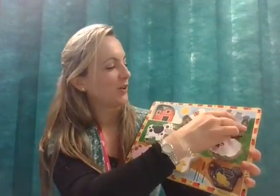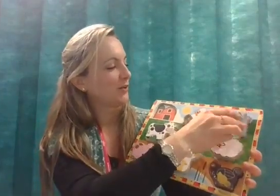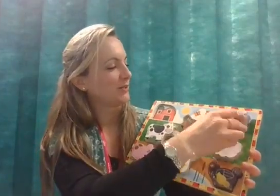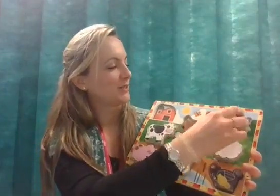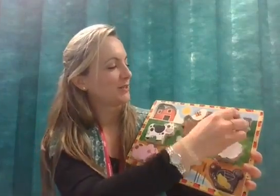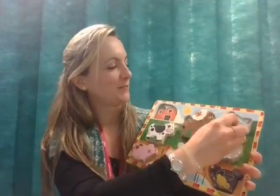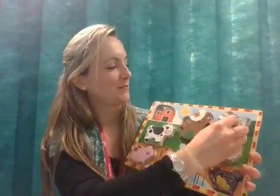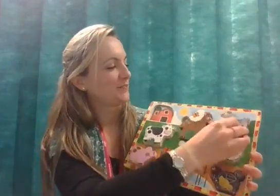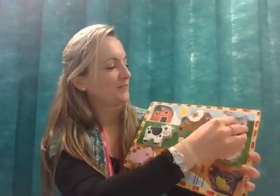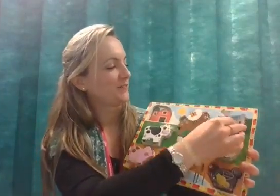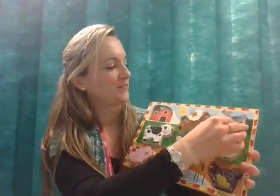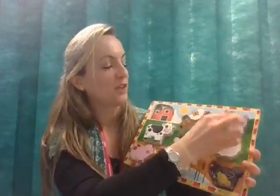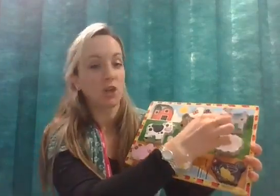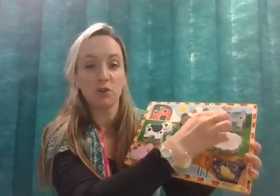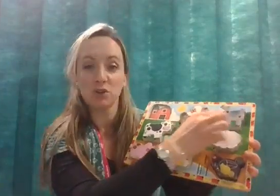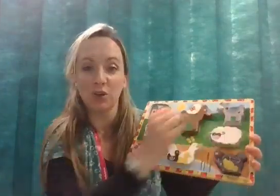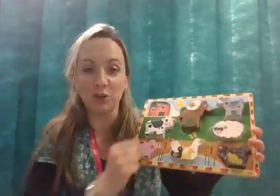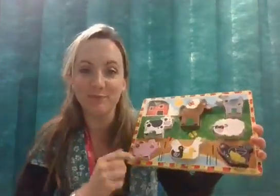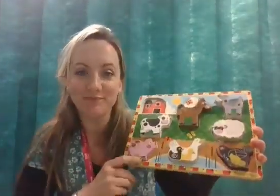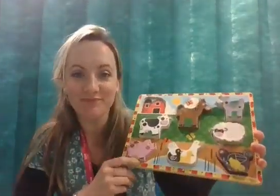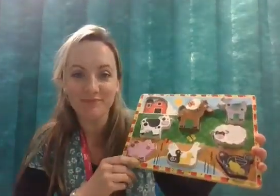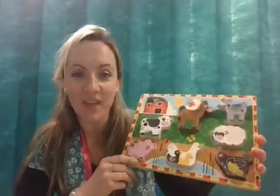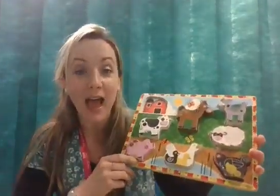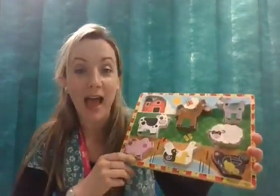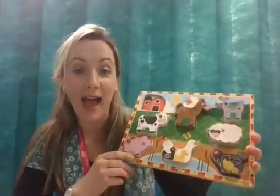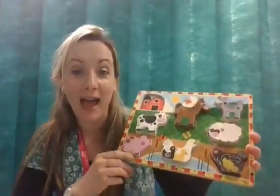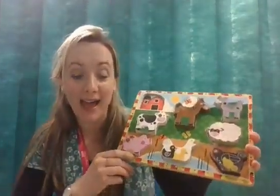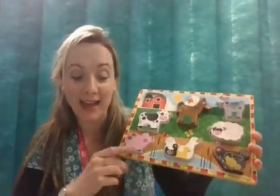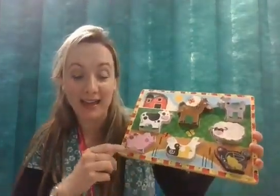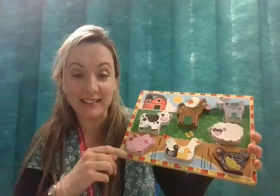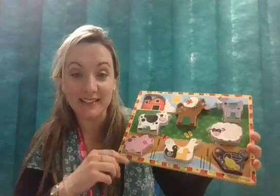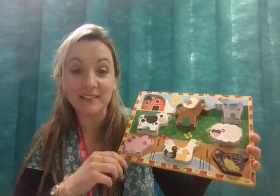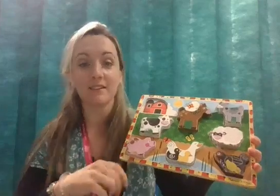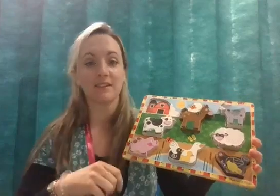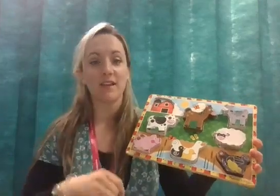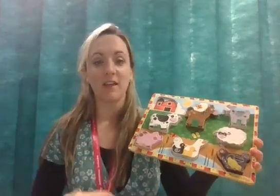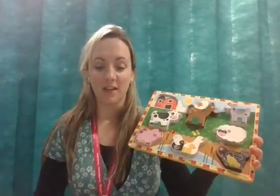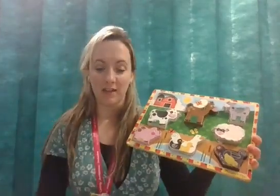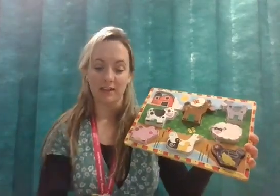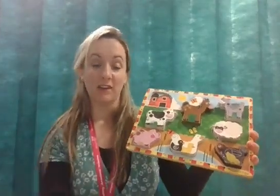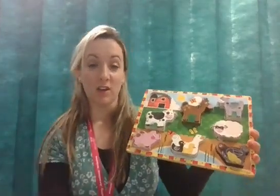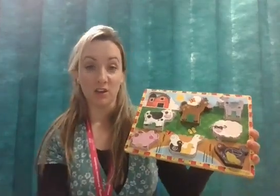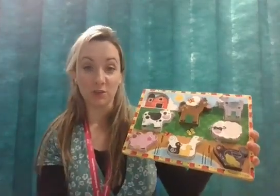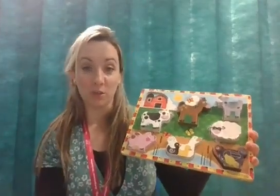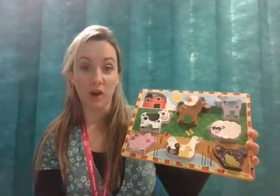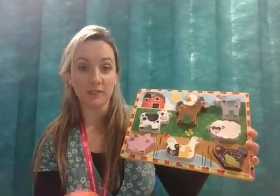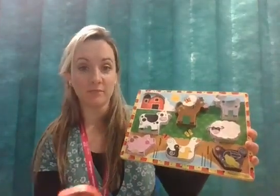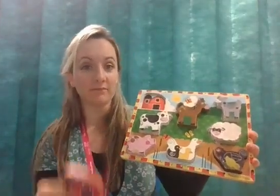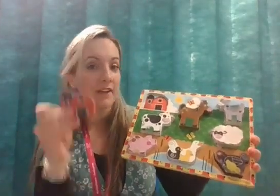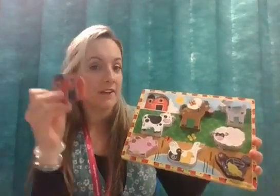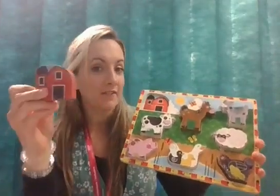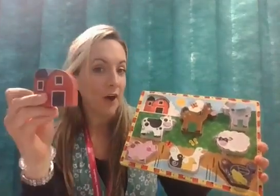Goat. Goat on. And the last one,